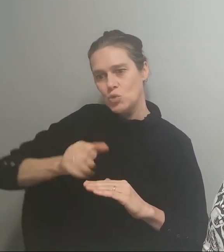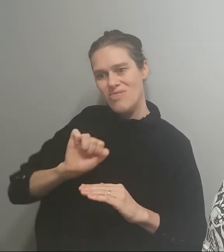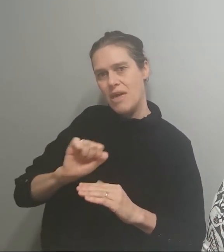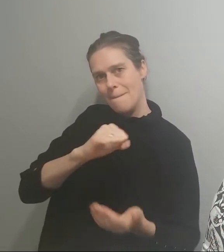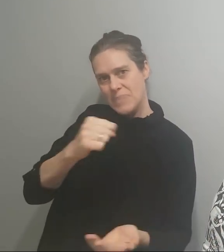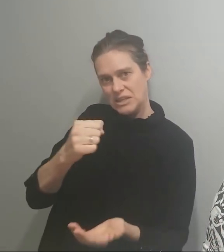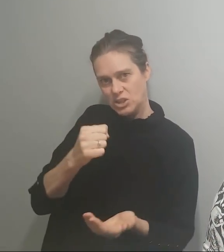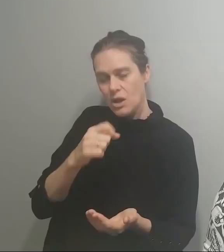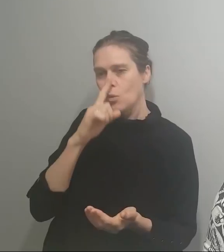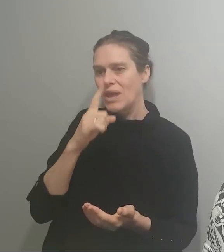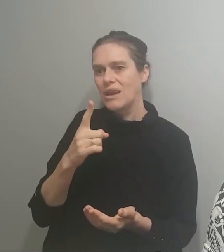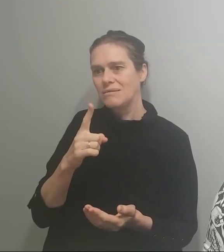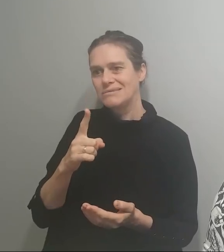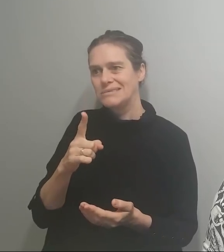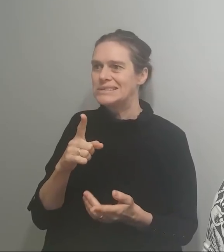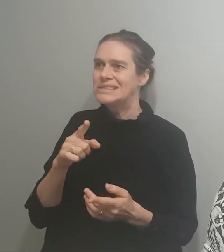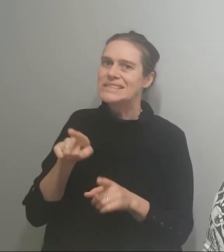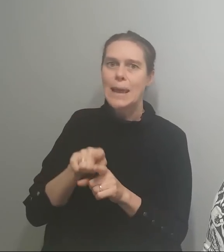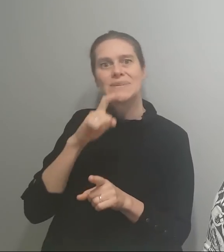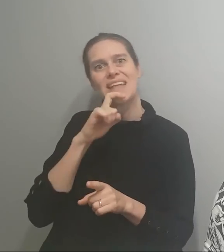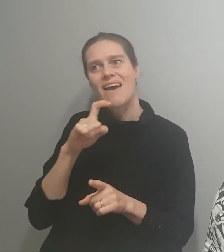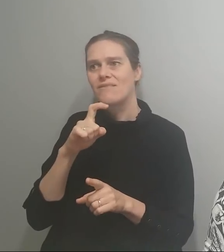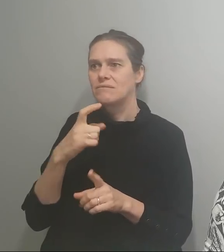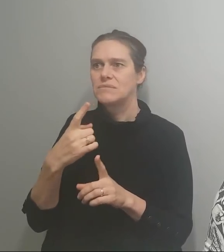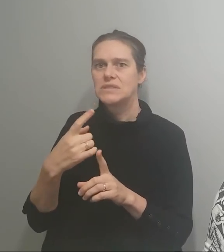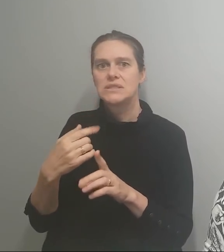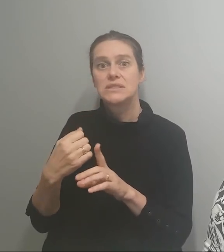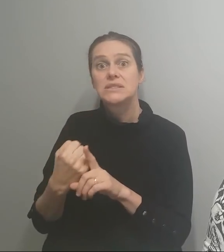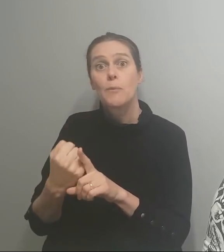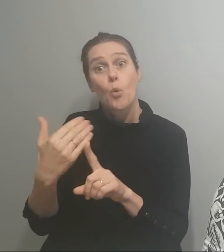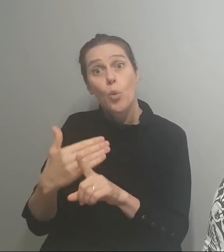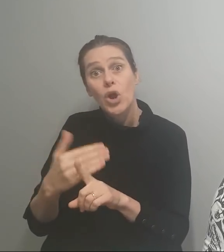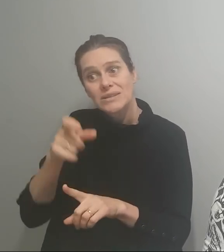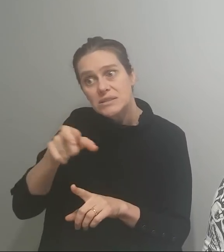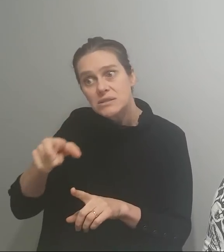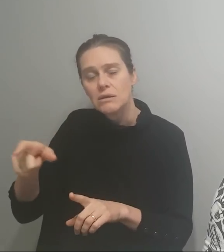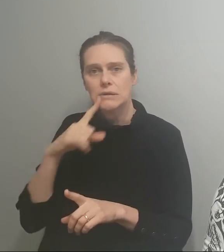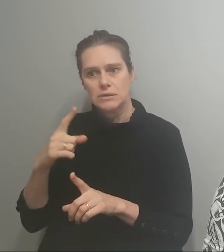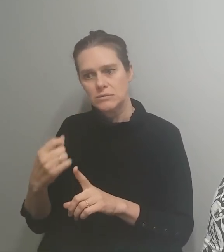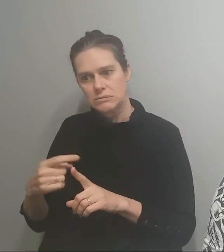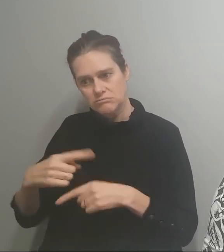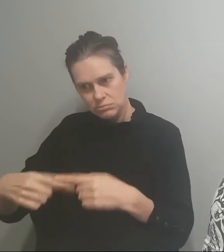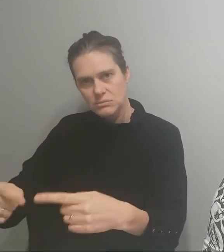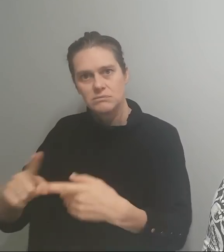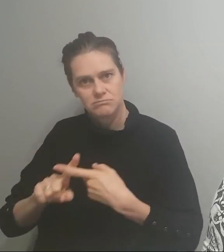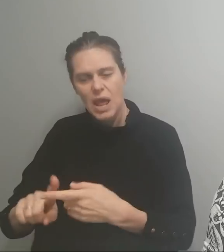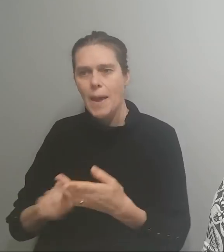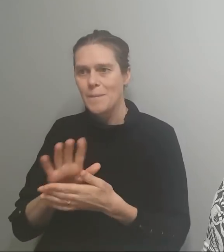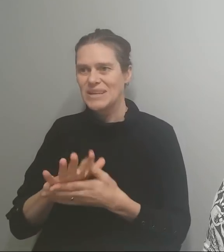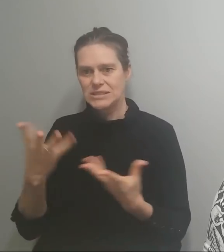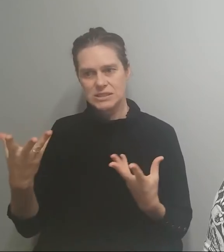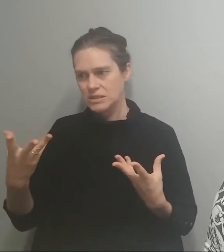workers. We're also looking at how can we streamline and give people one person to work